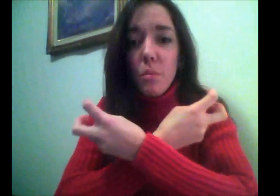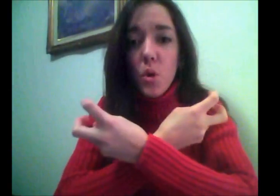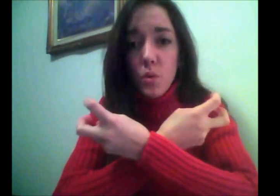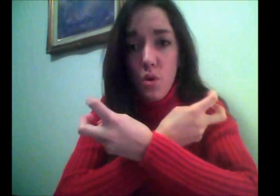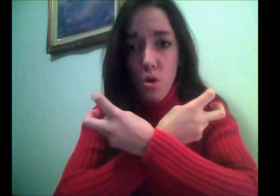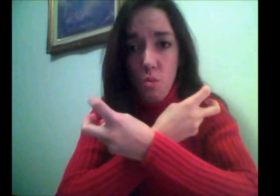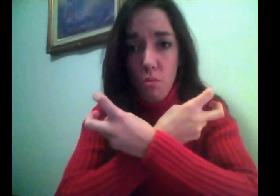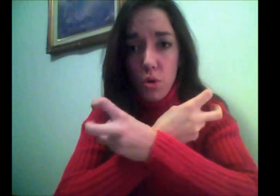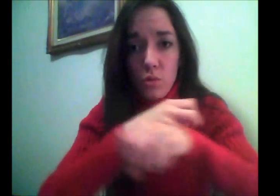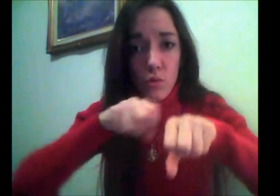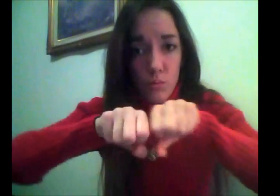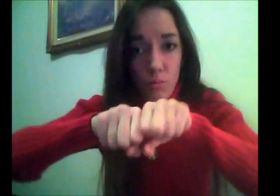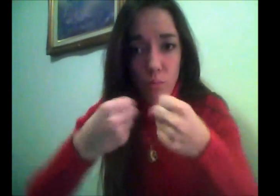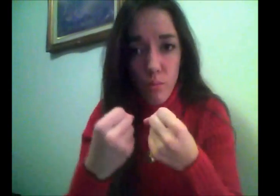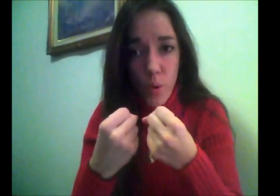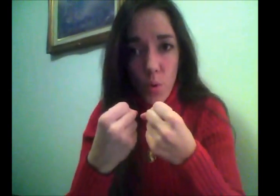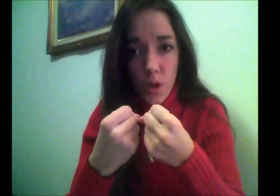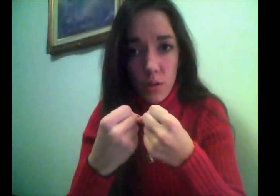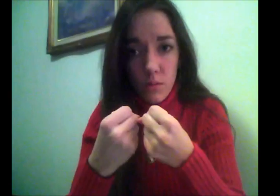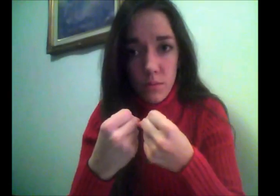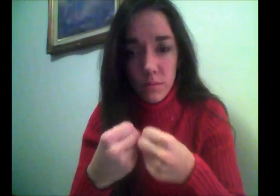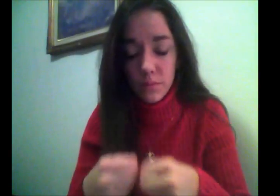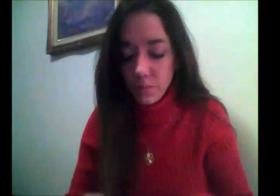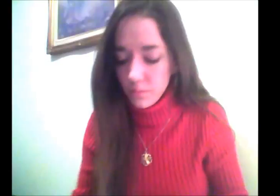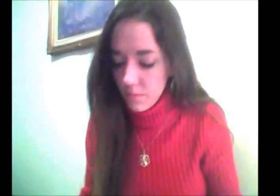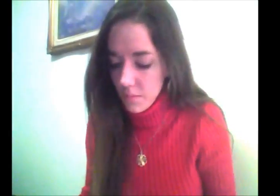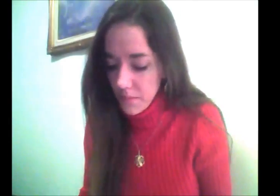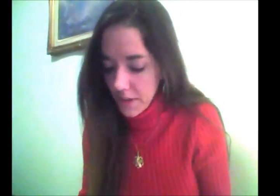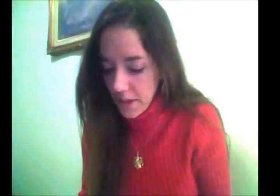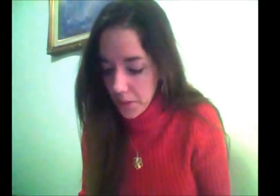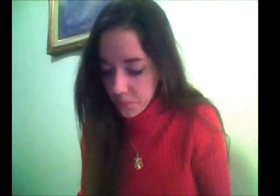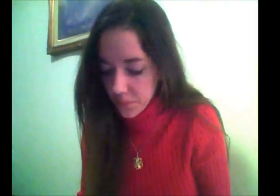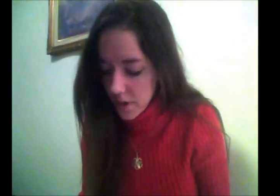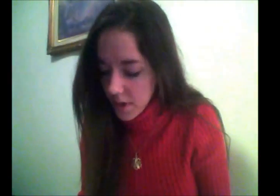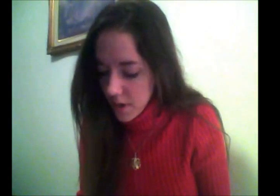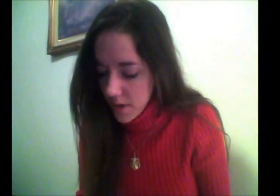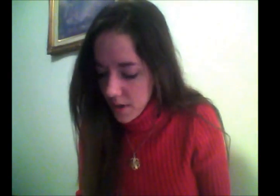bone. Bone. Broken. Okay.